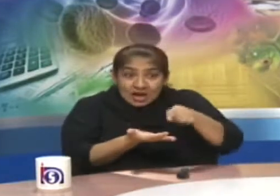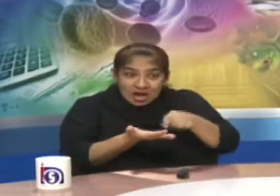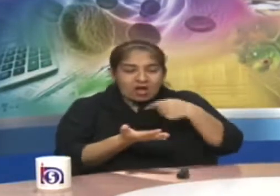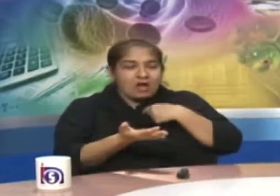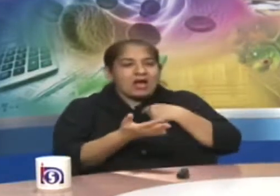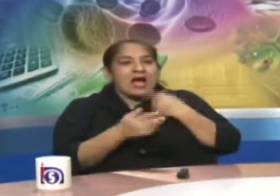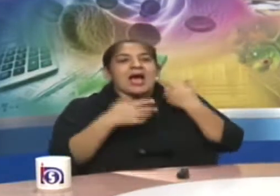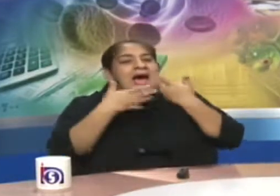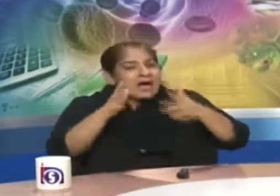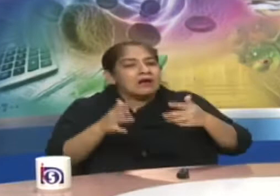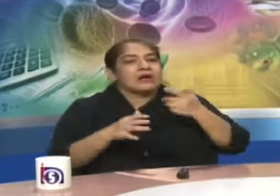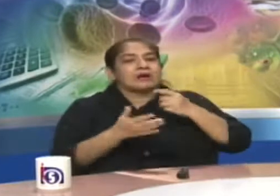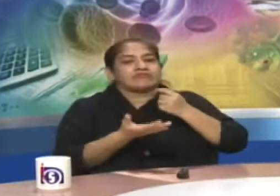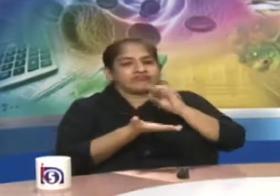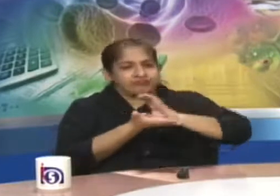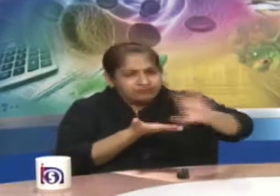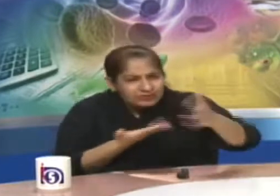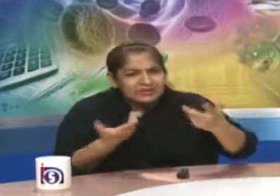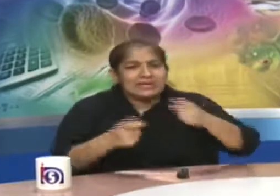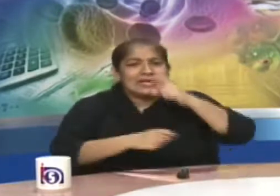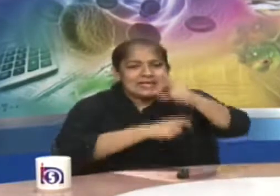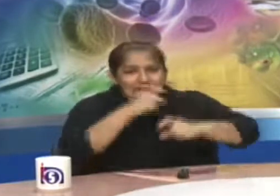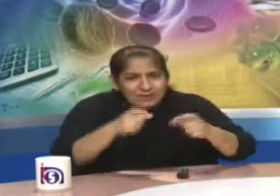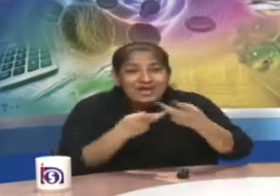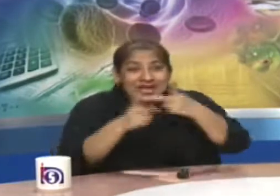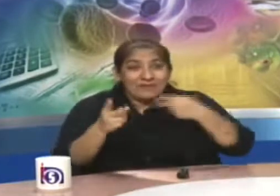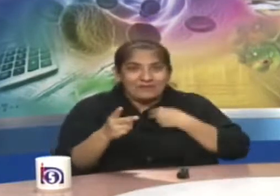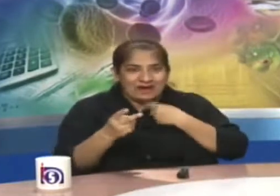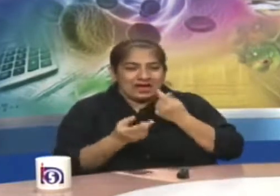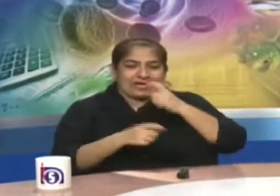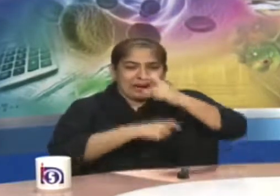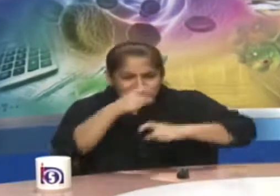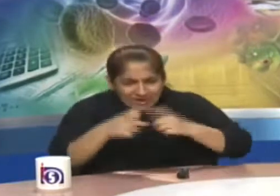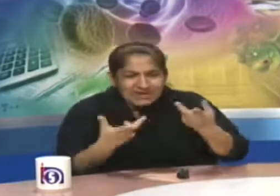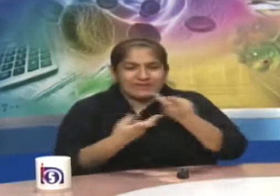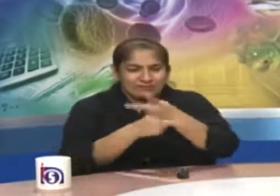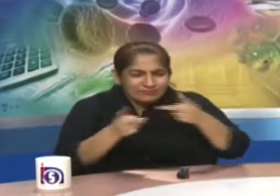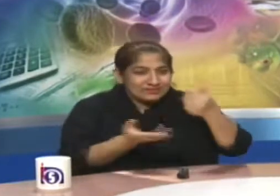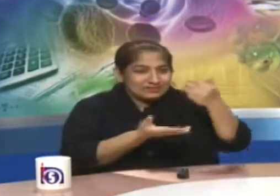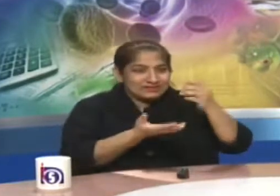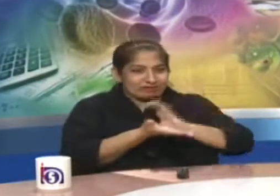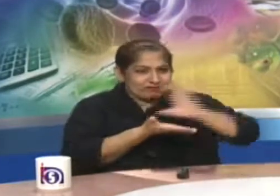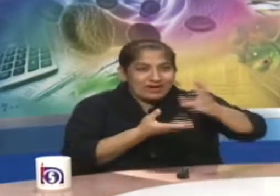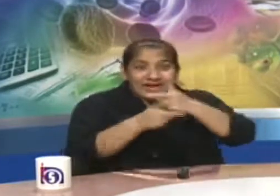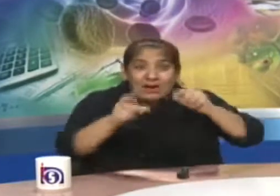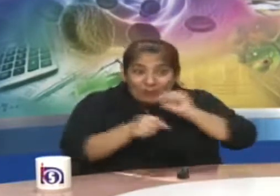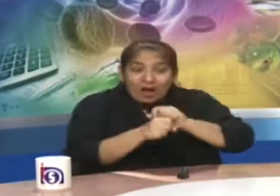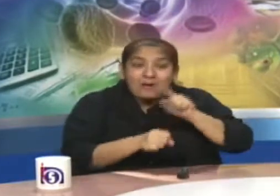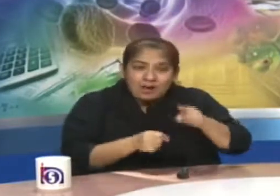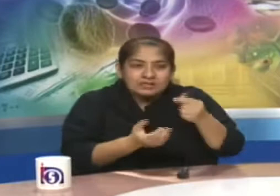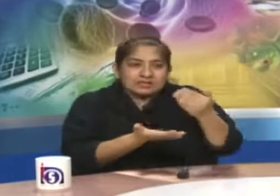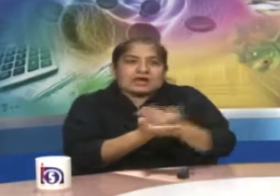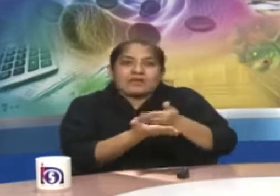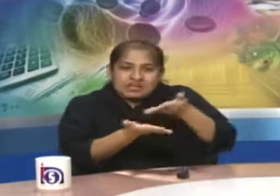point explains that it helps in mobilization of the company's